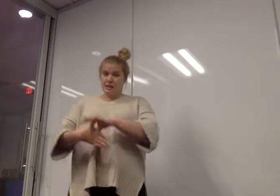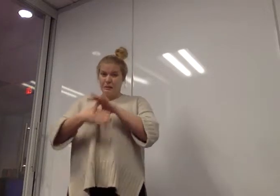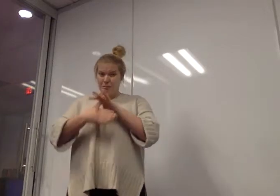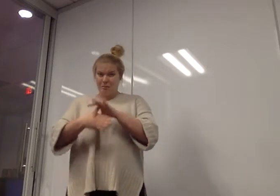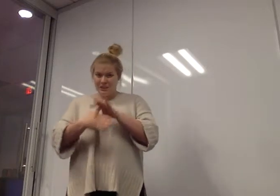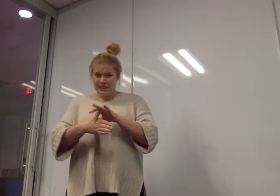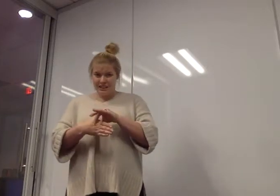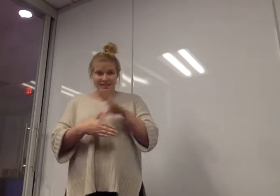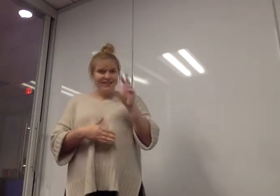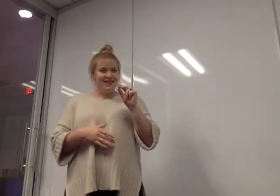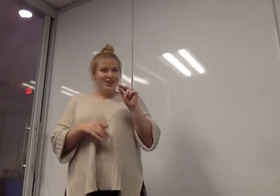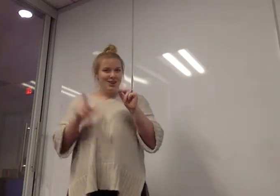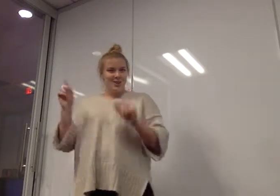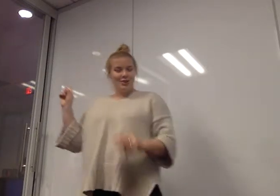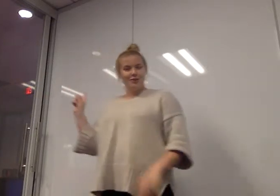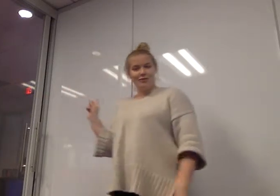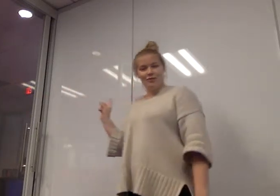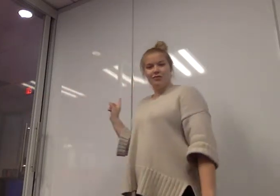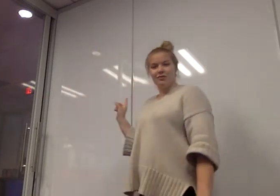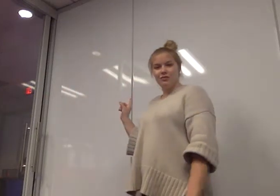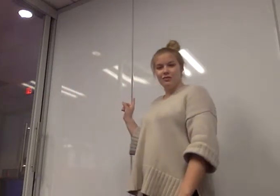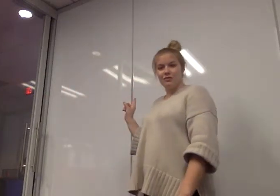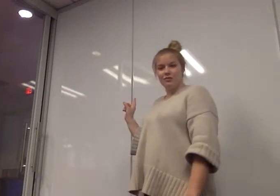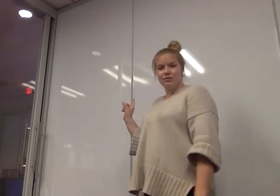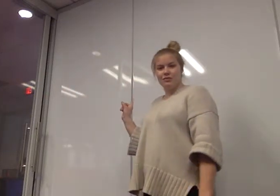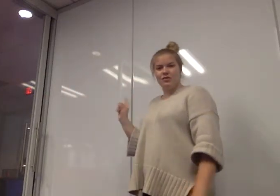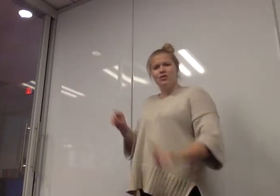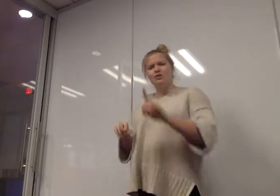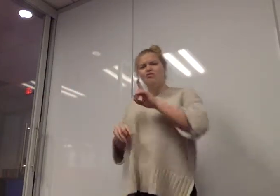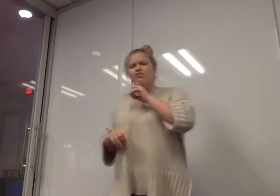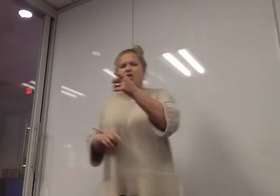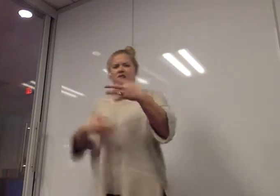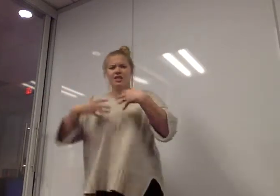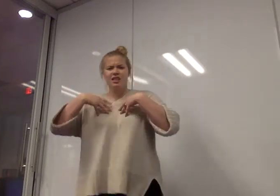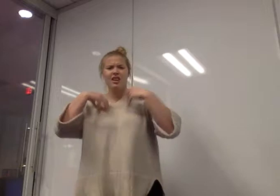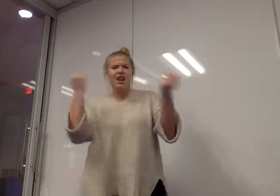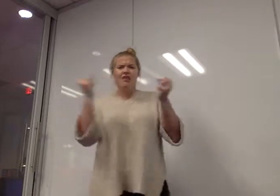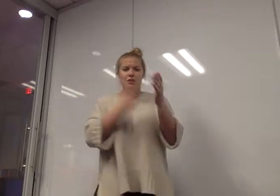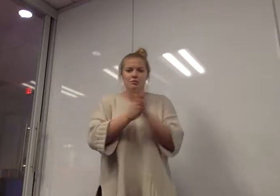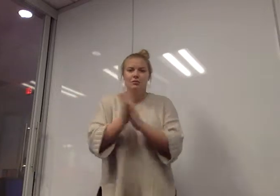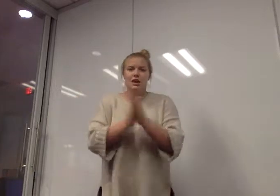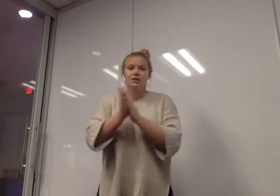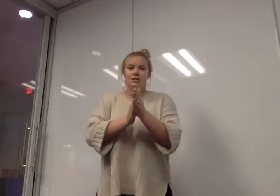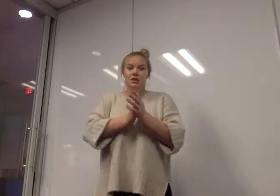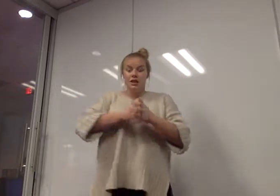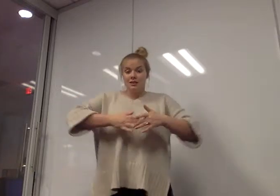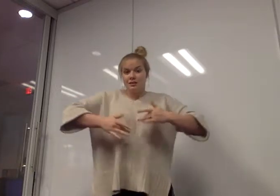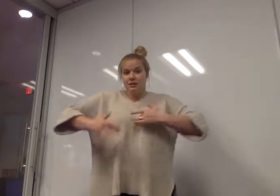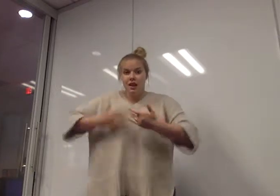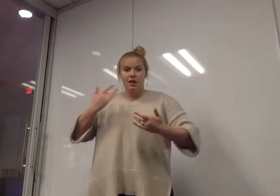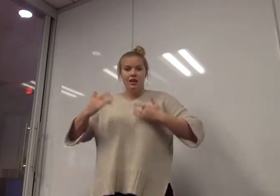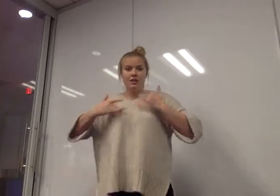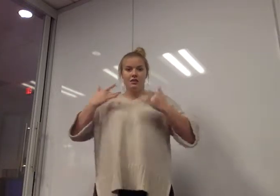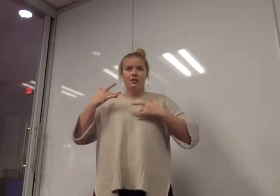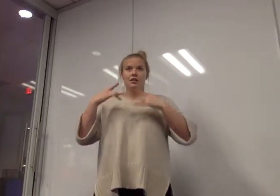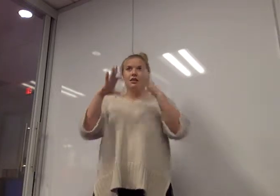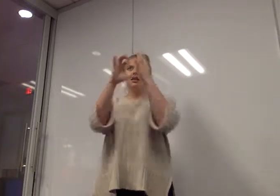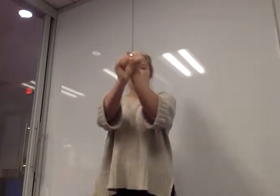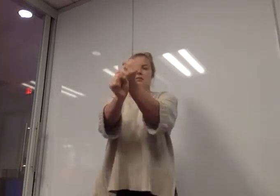about the presence that they're bringing to the speech. We also, because we rate them on all these variables related to sort of competence, like how well structured is the